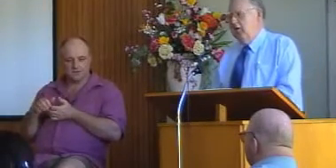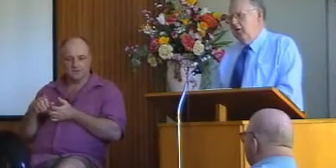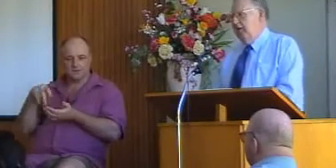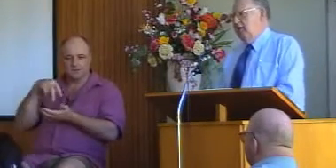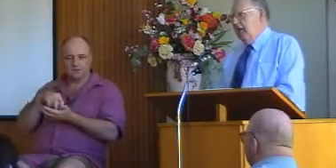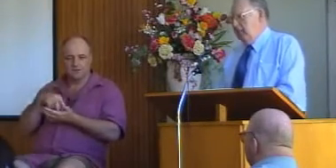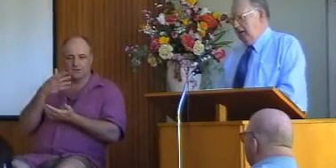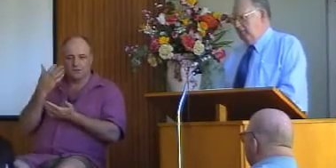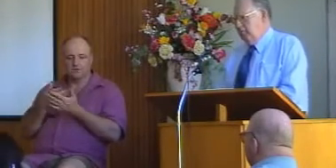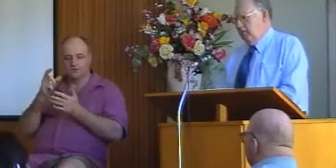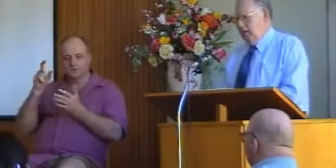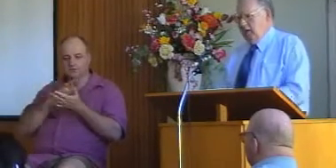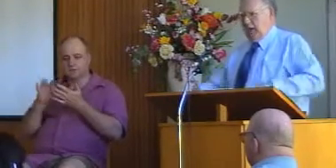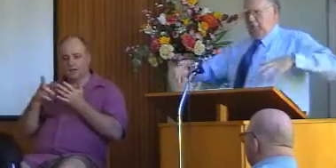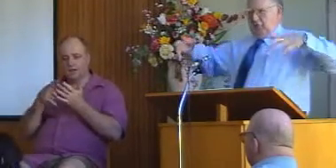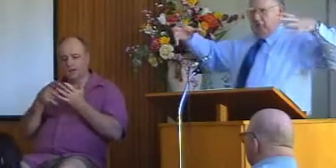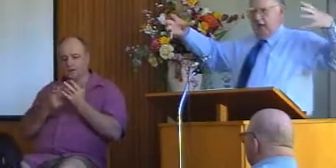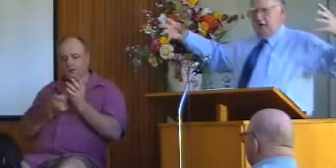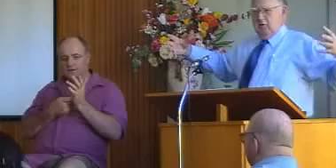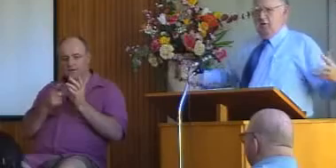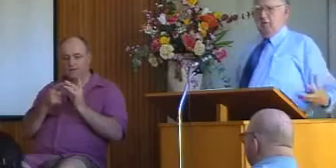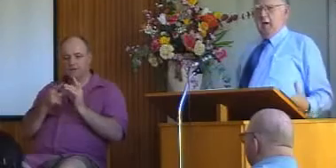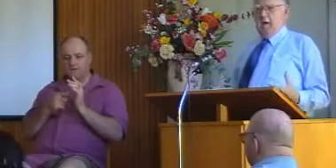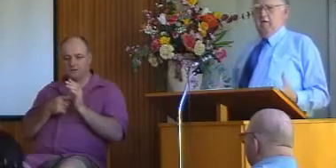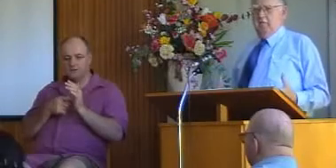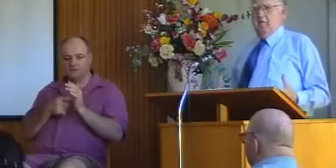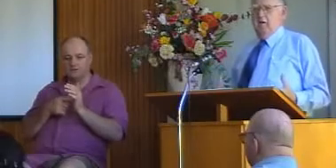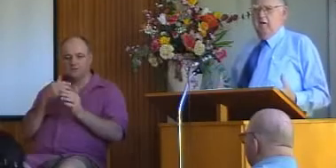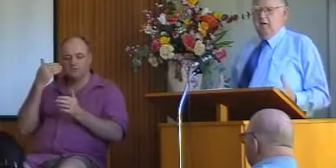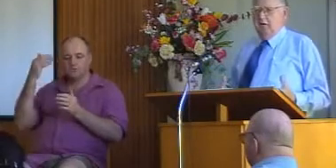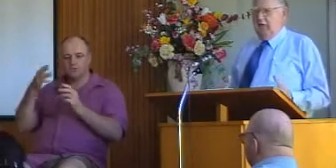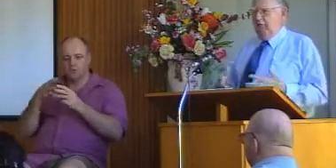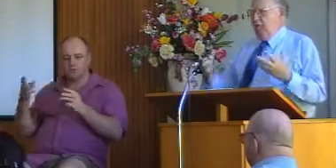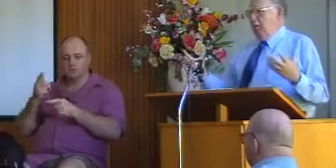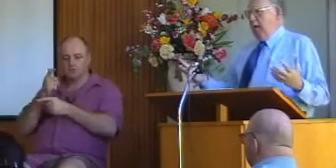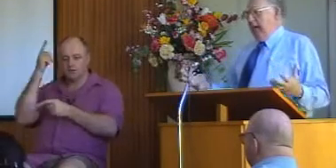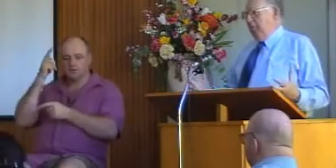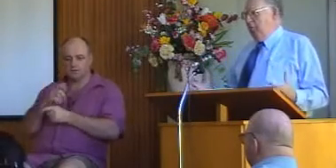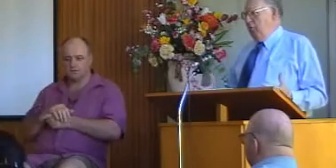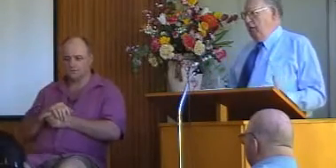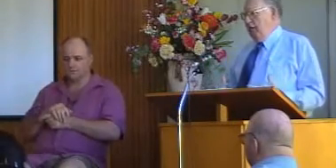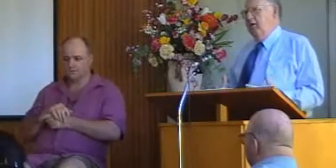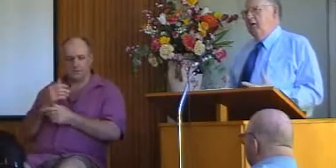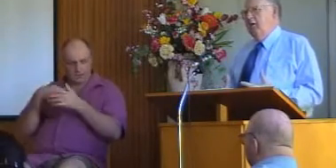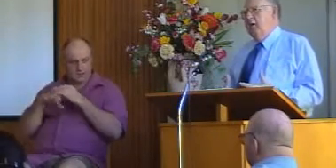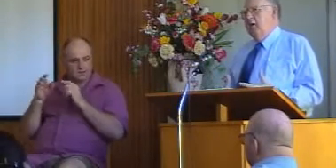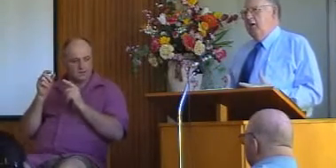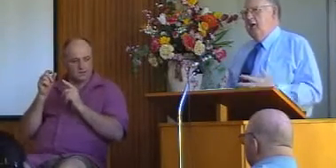Candace of Ethiopia. And there was this great, huge man, gifted with being able to